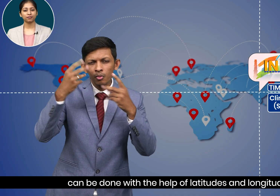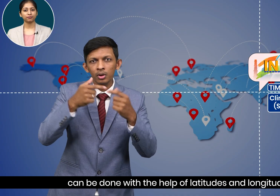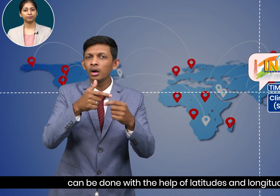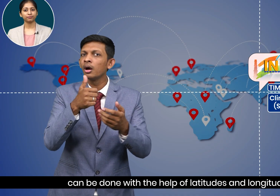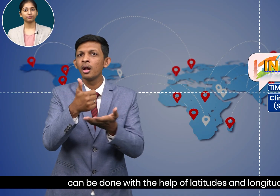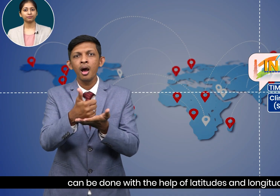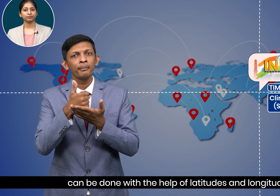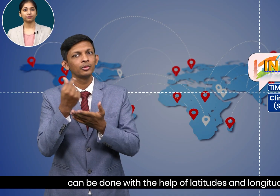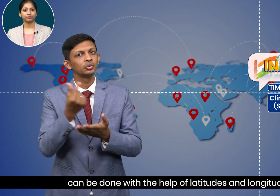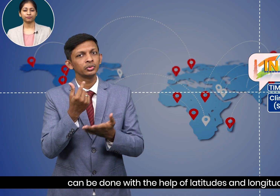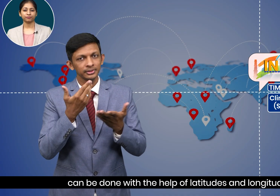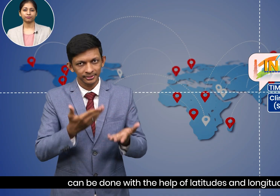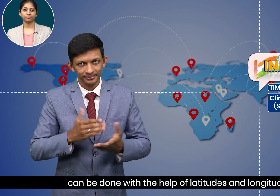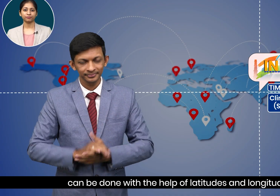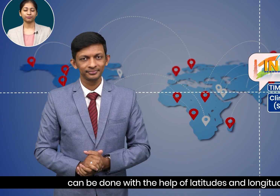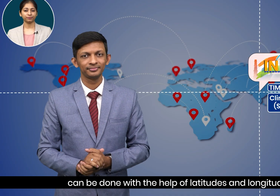longitudes.